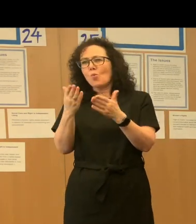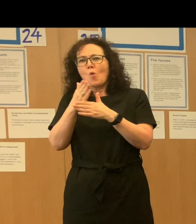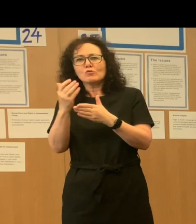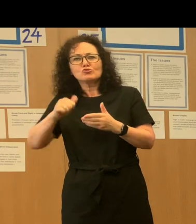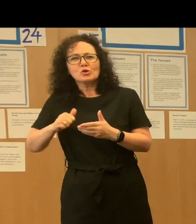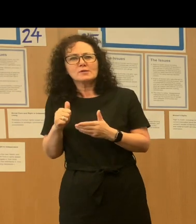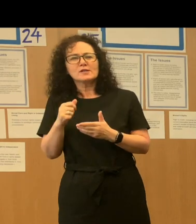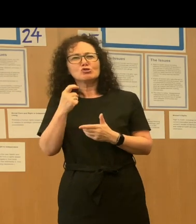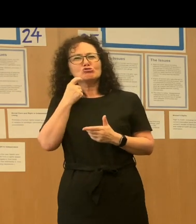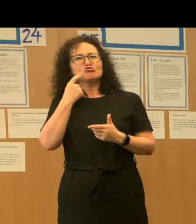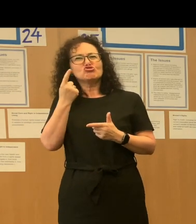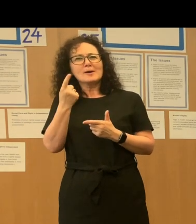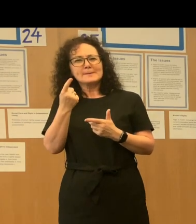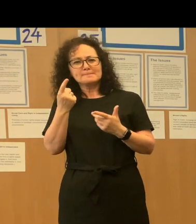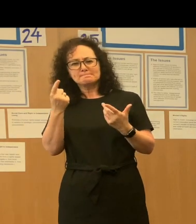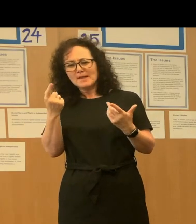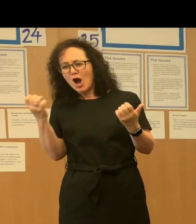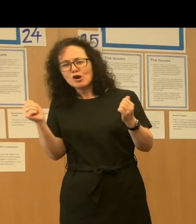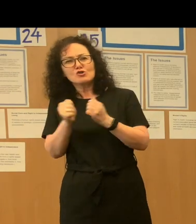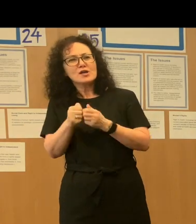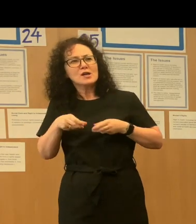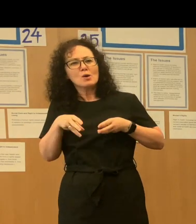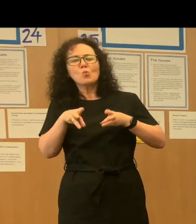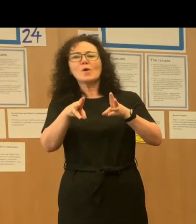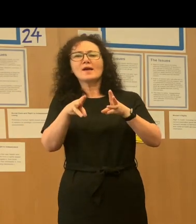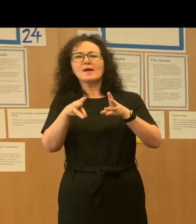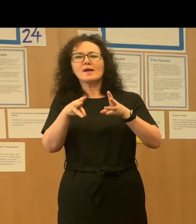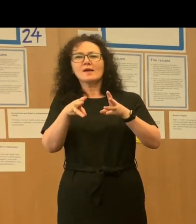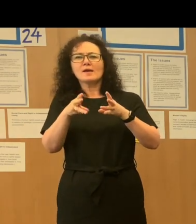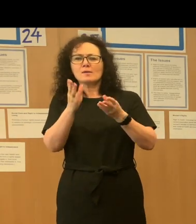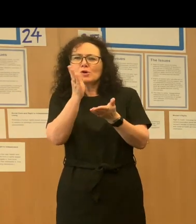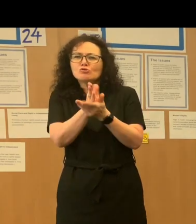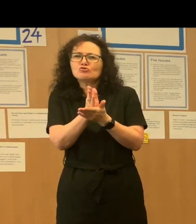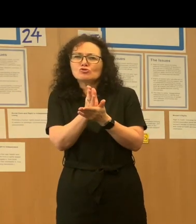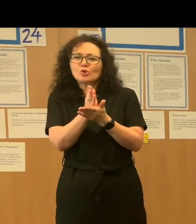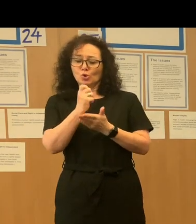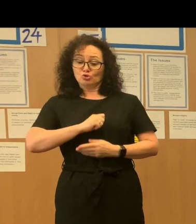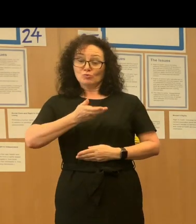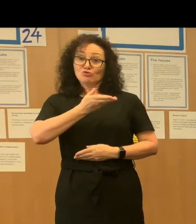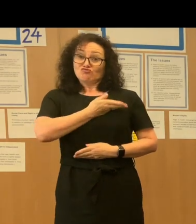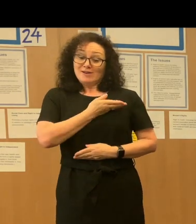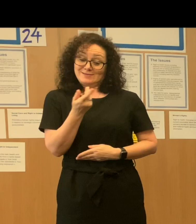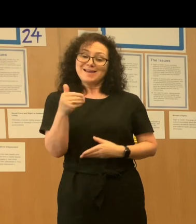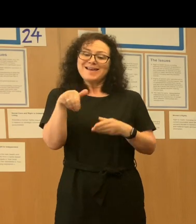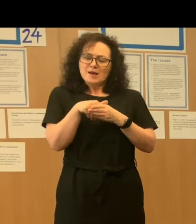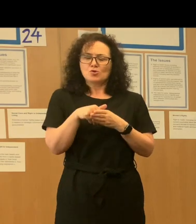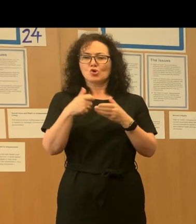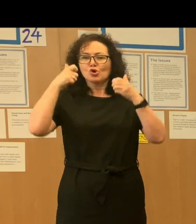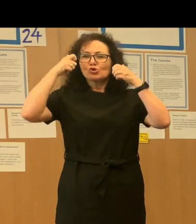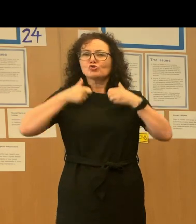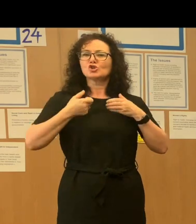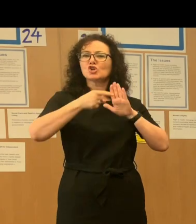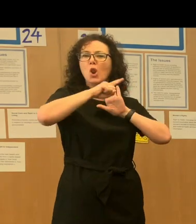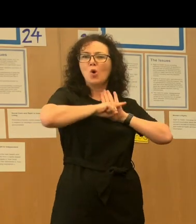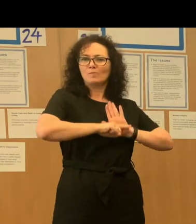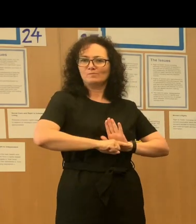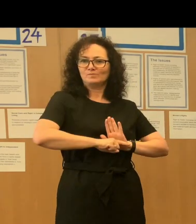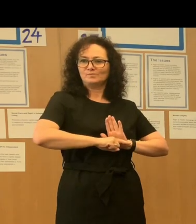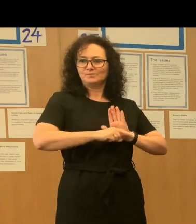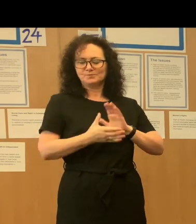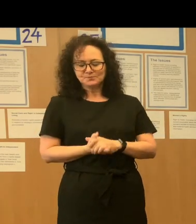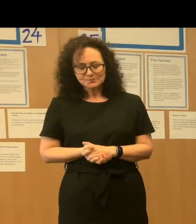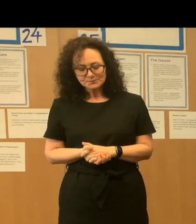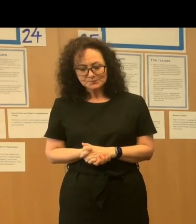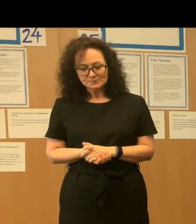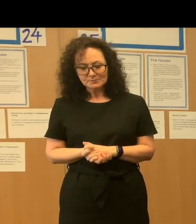take forward the idea of putting more rights into Scotland's law. How do we incorporate economic and social rights into Scotland's law so